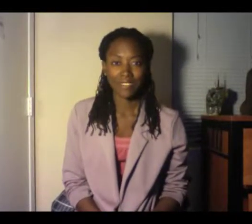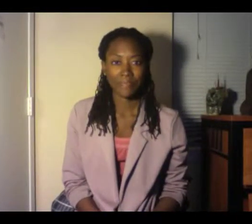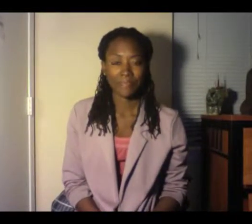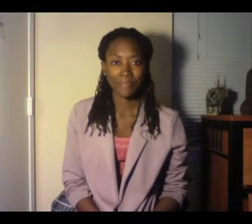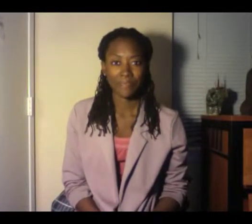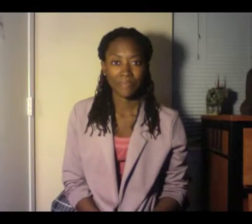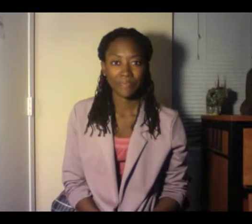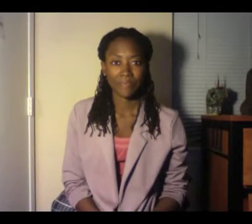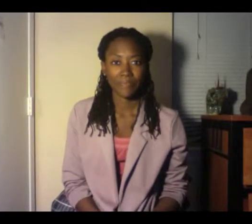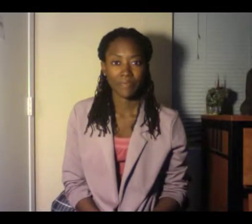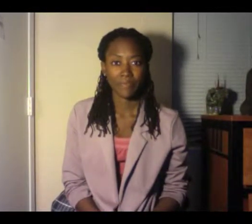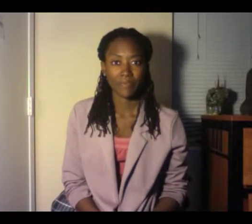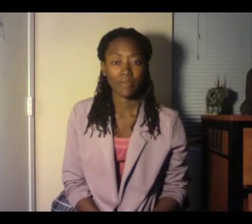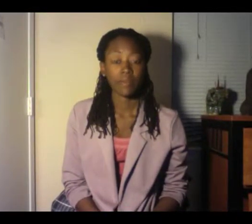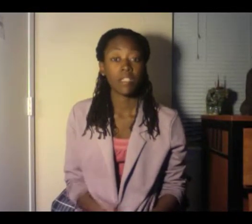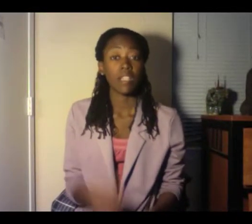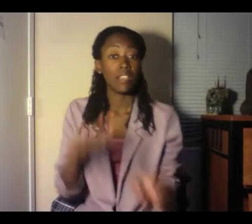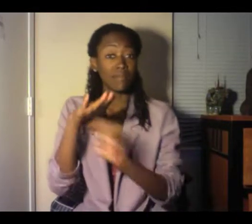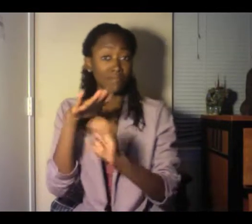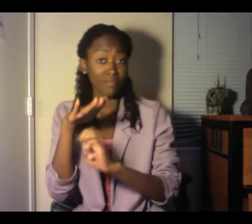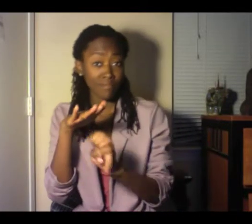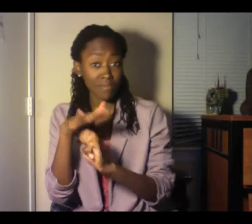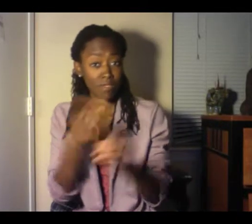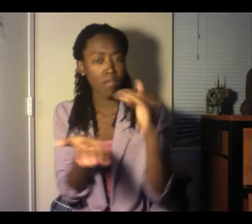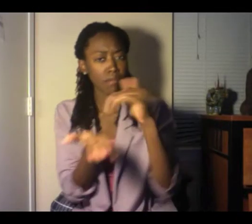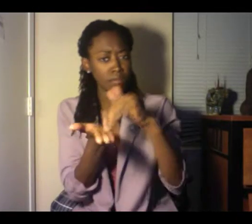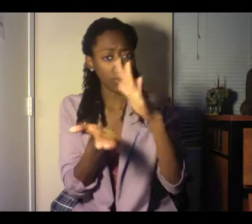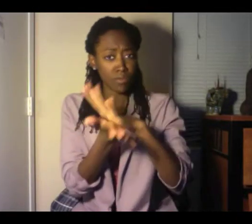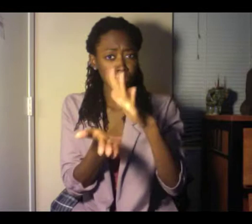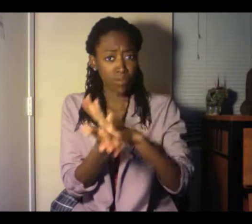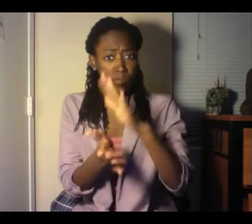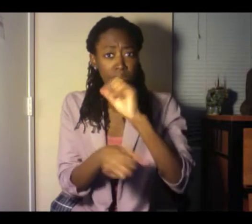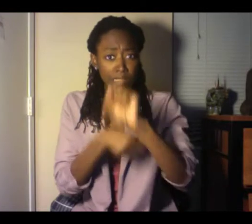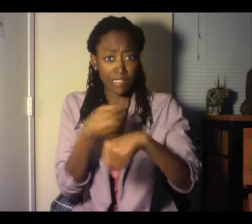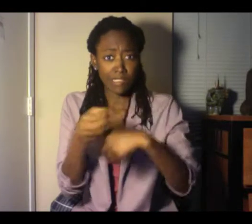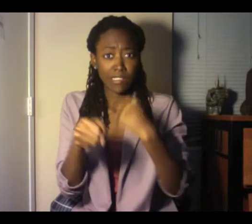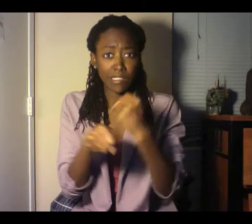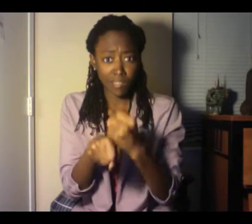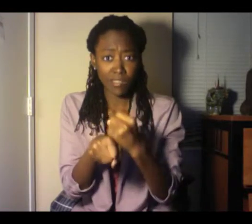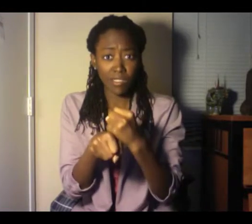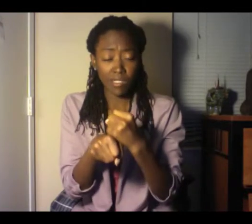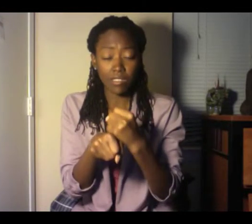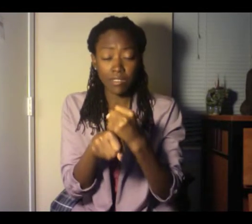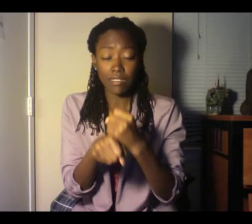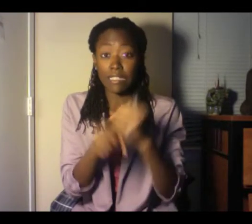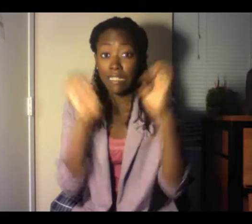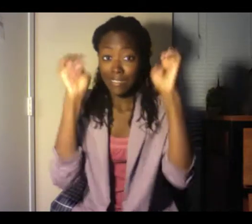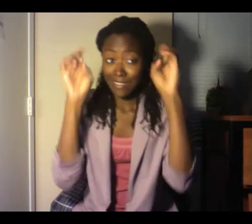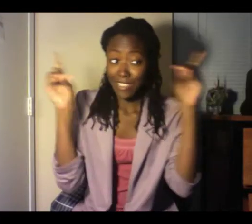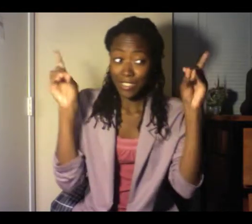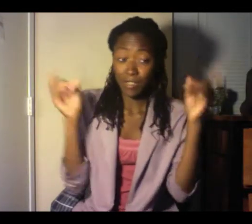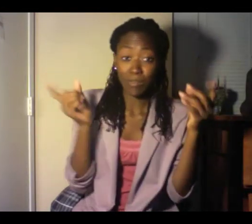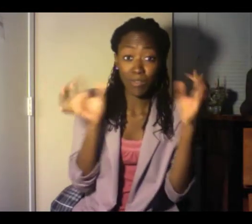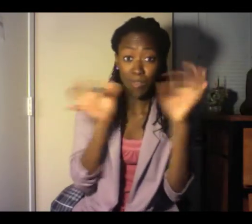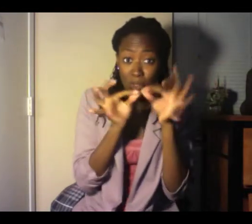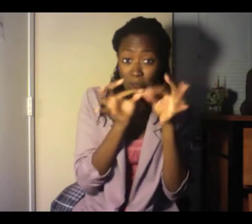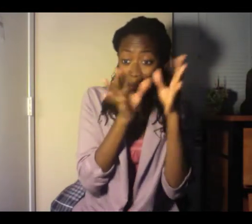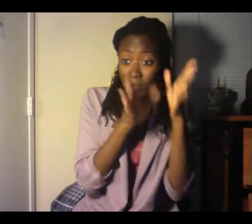The elementary and middle school years pose many interesting challenges for educational interpreters. Just as preschool and primary age students